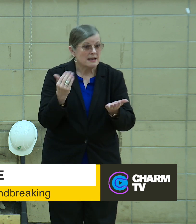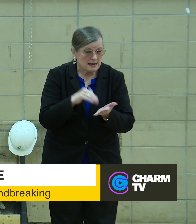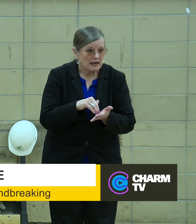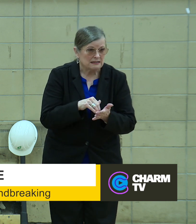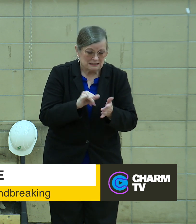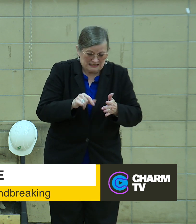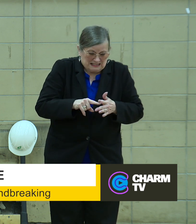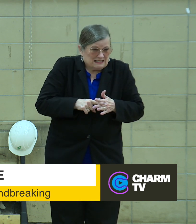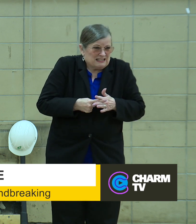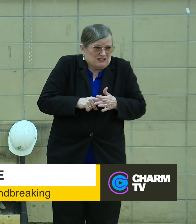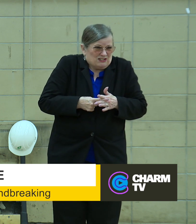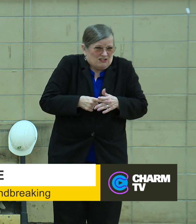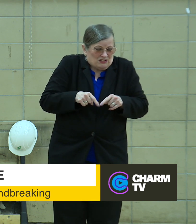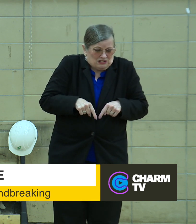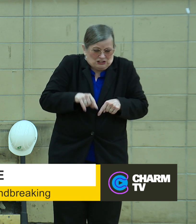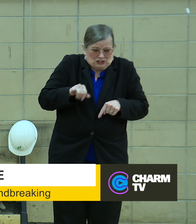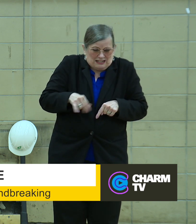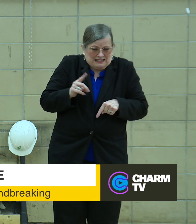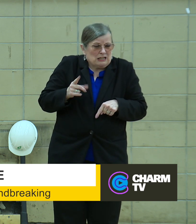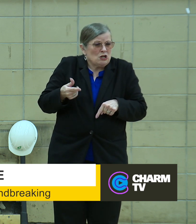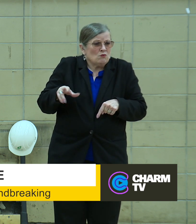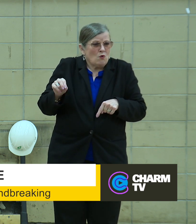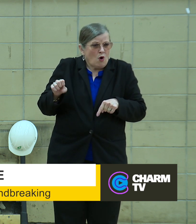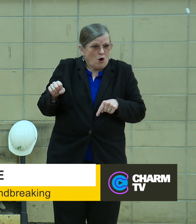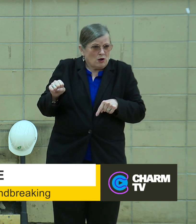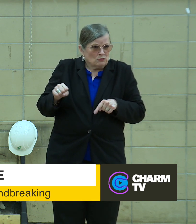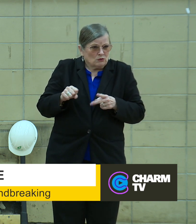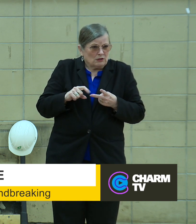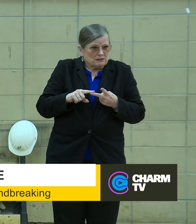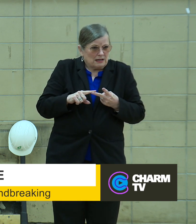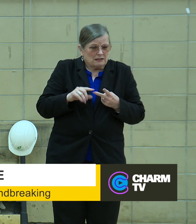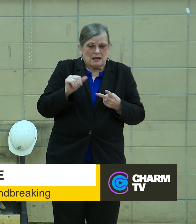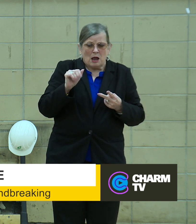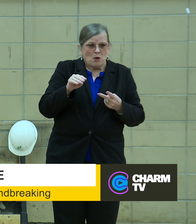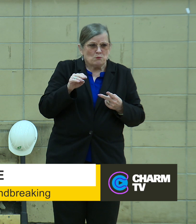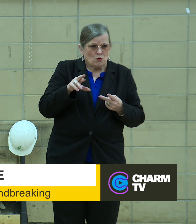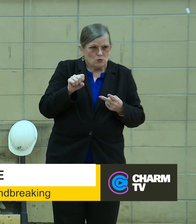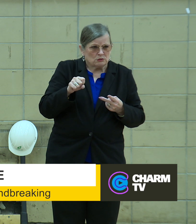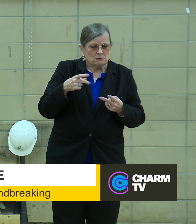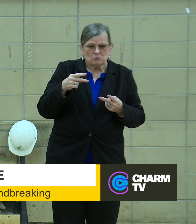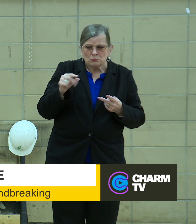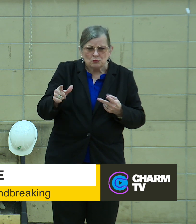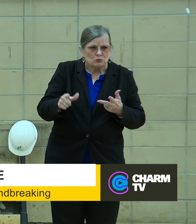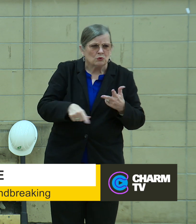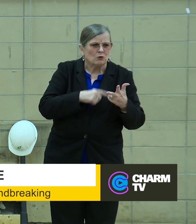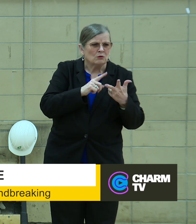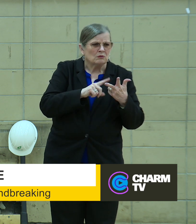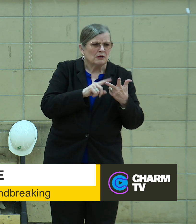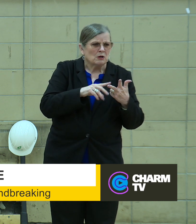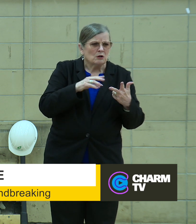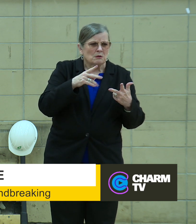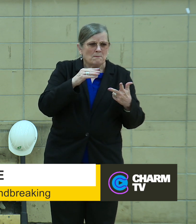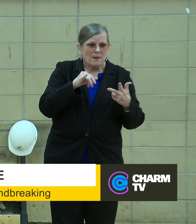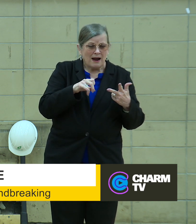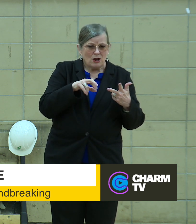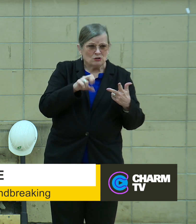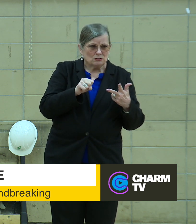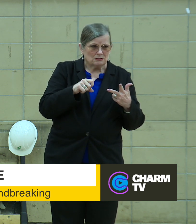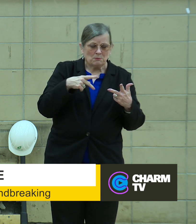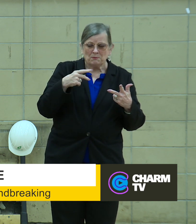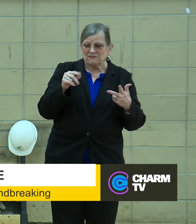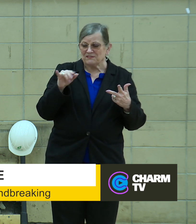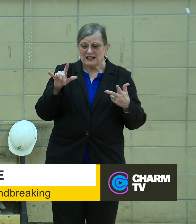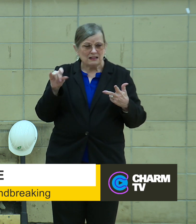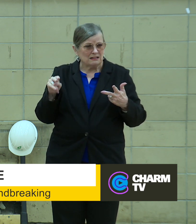have J.D. Gross. We have Ambrose Kennedy Pool. We have Parkview Rec Center. We have the Myers Pavilion. And we're going to continue